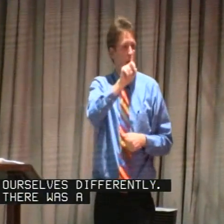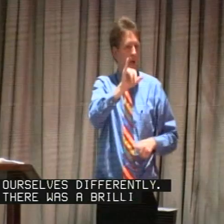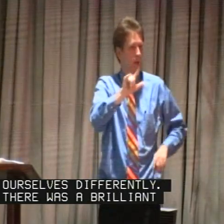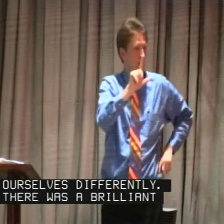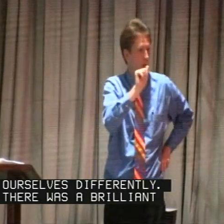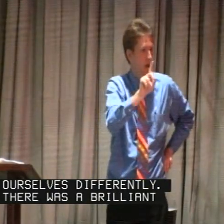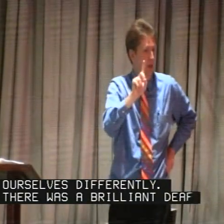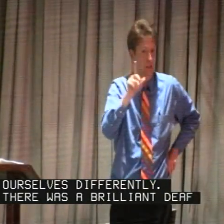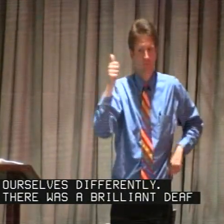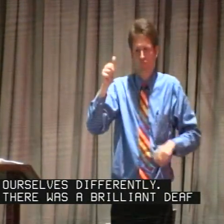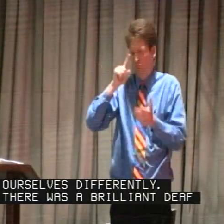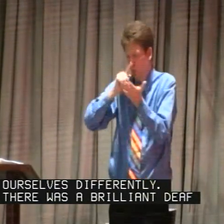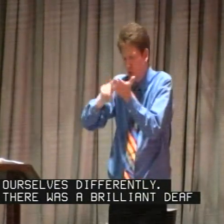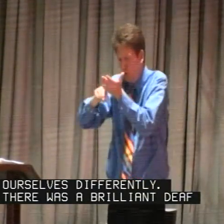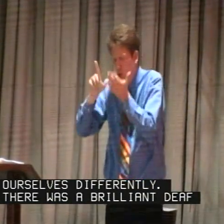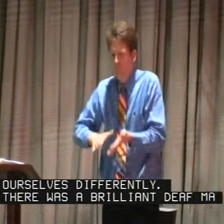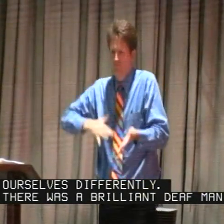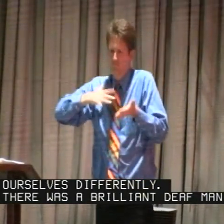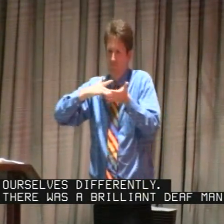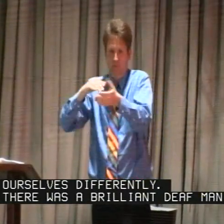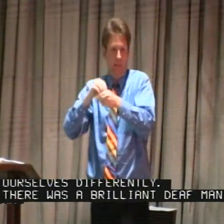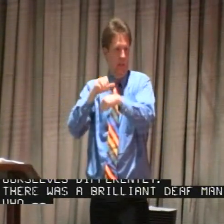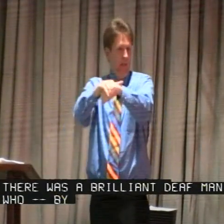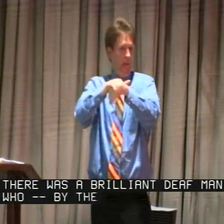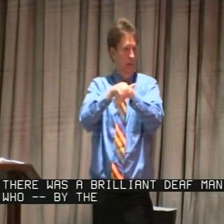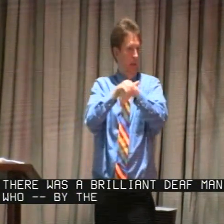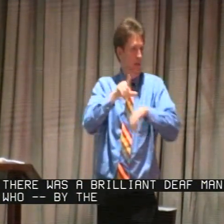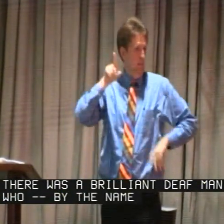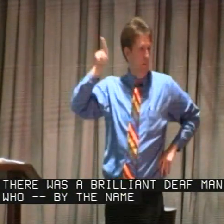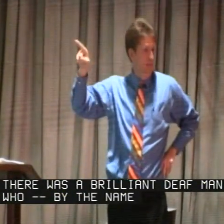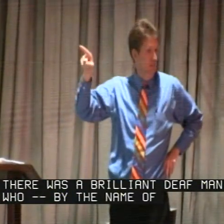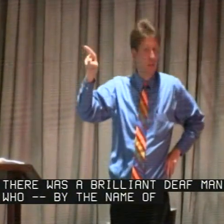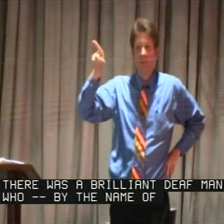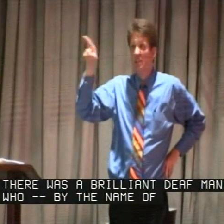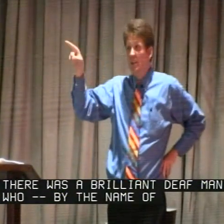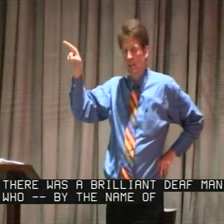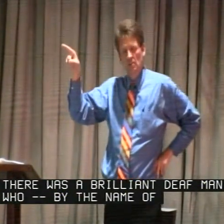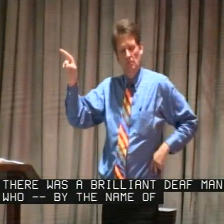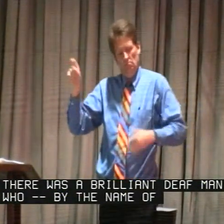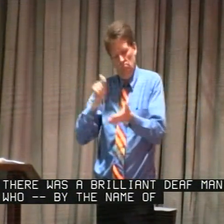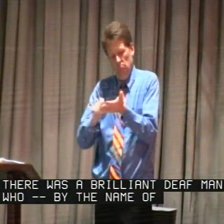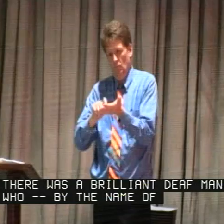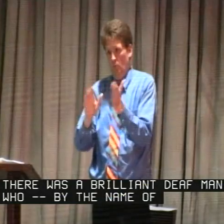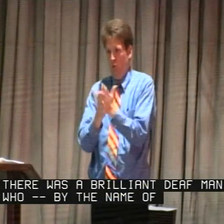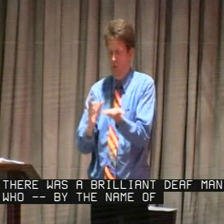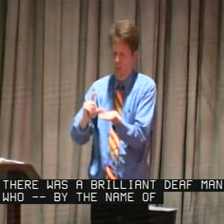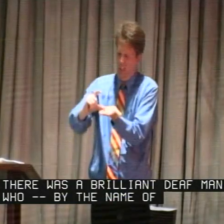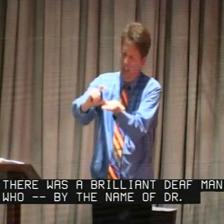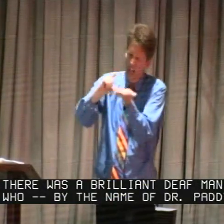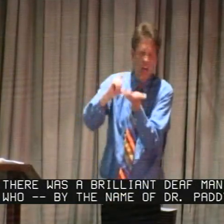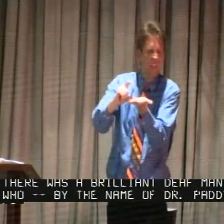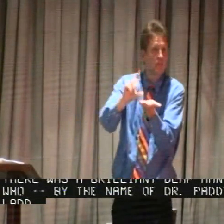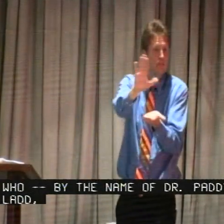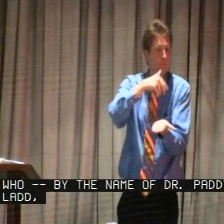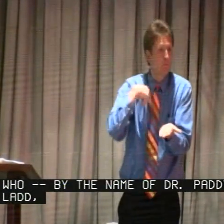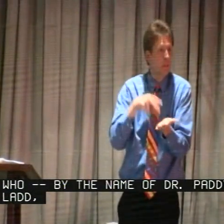who, by the name of Dr. Patty Ladd, and he had written a